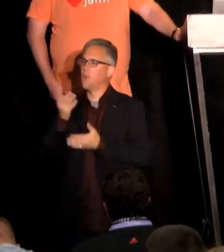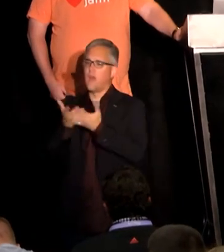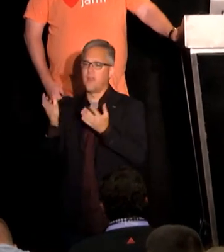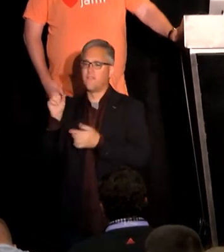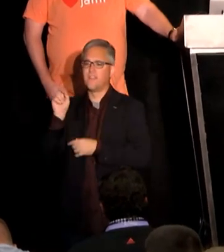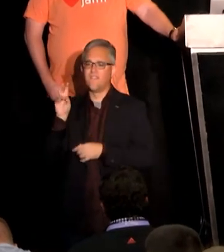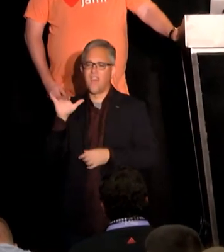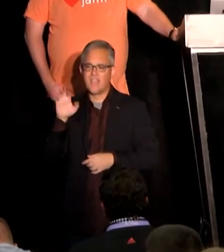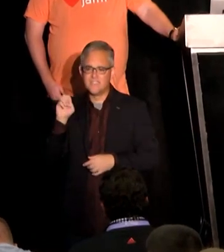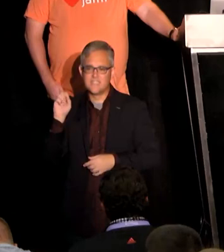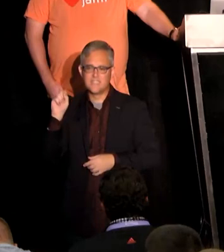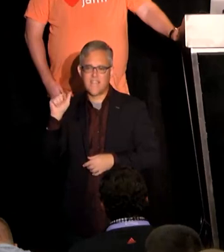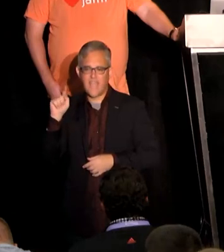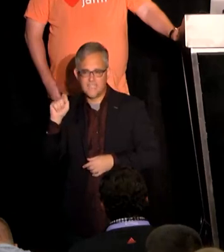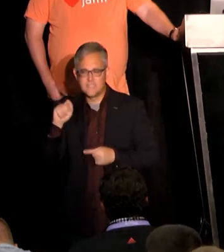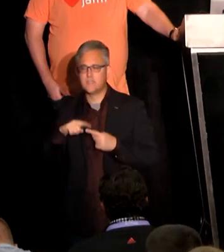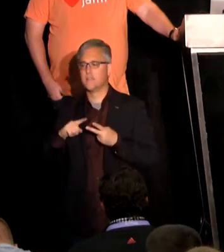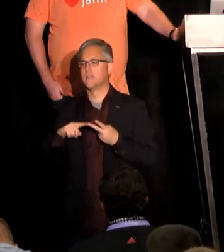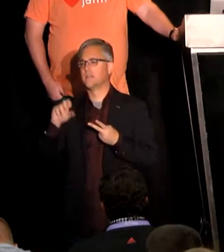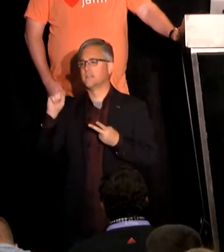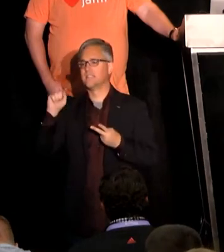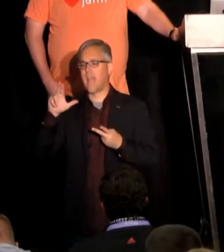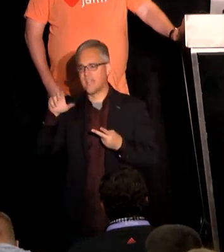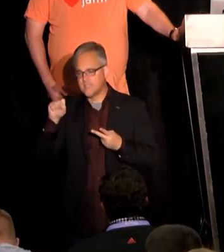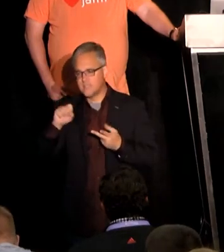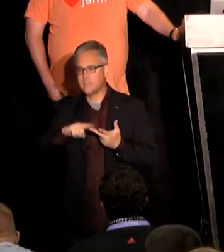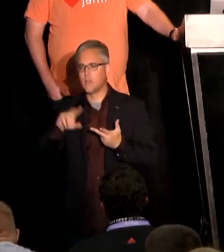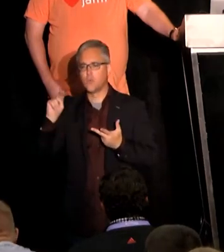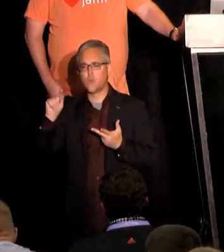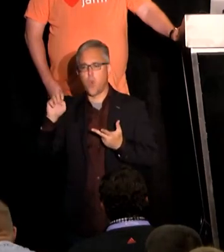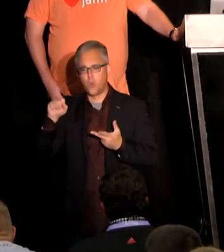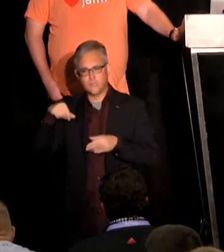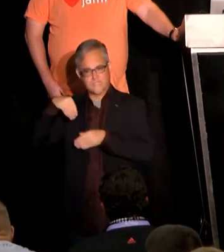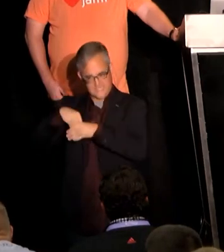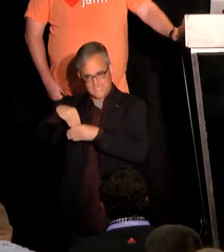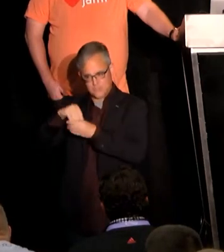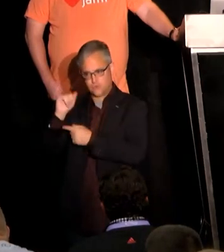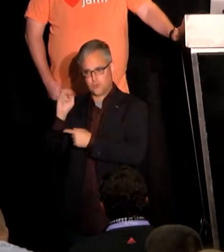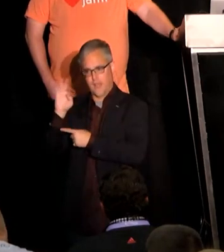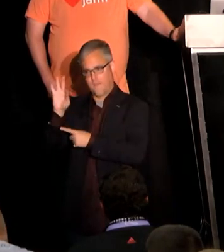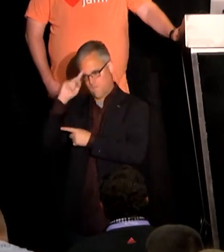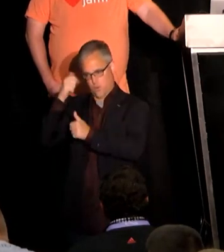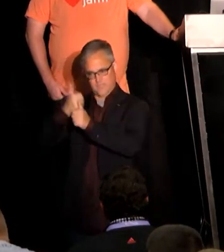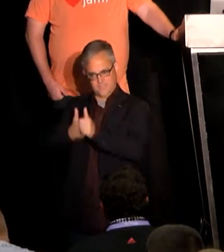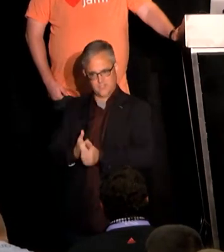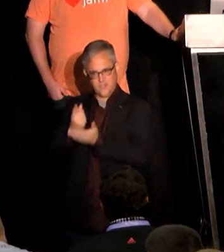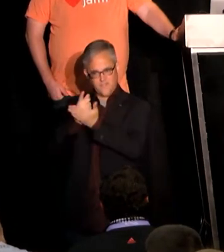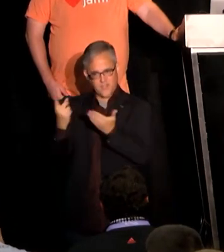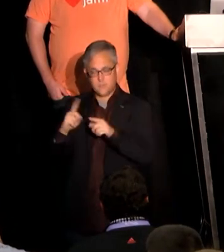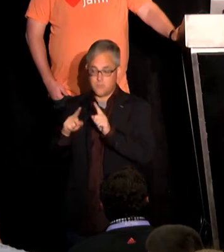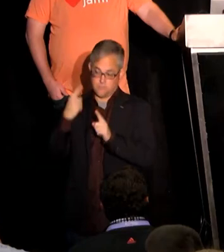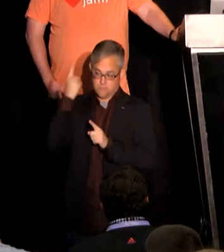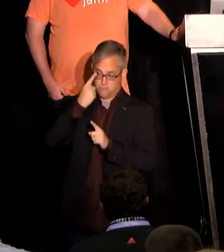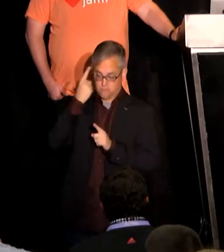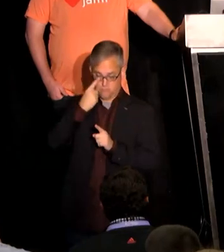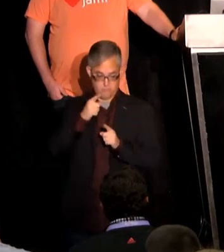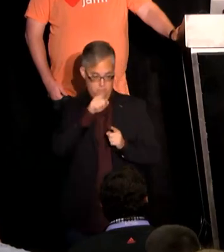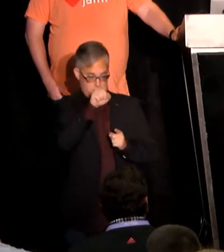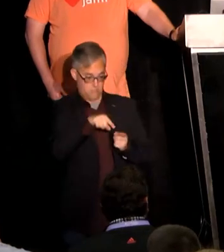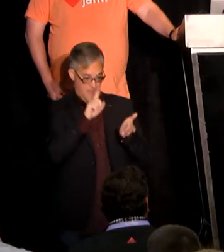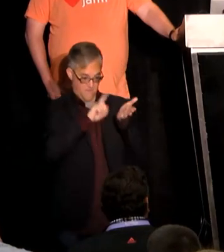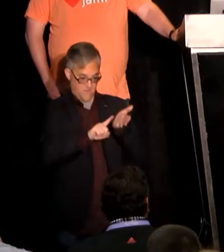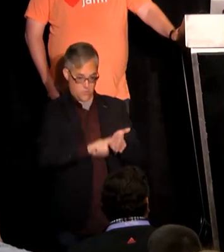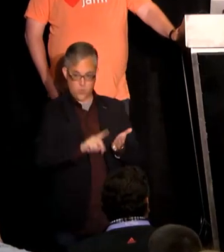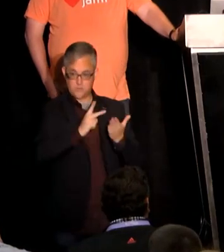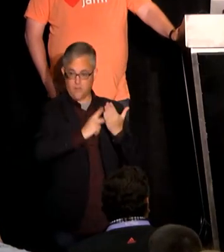device statuses, notes inside of Jamf for that device, but what is the different information that you have